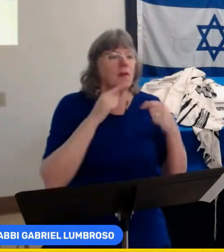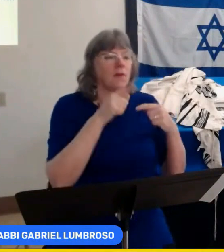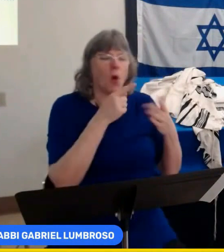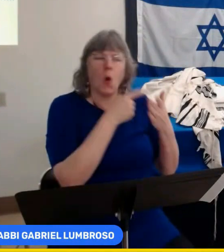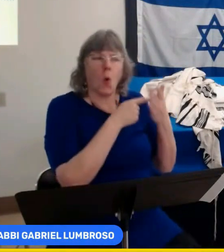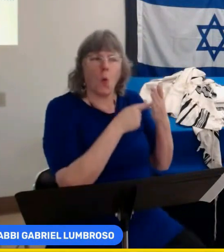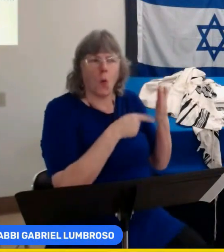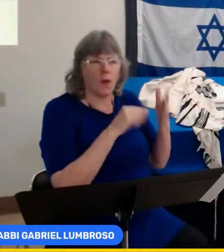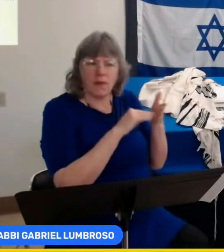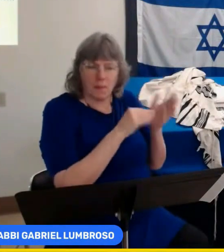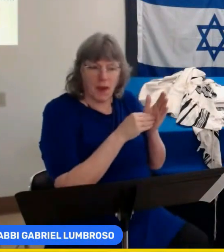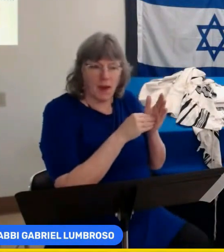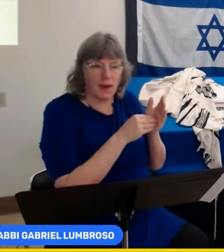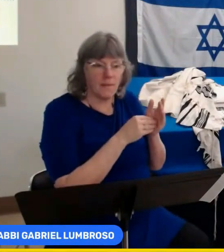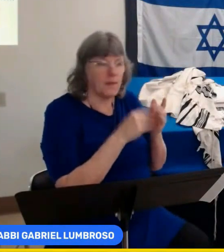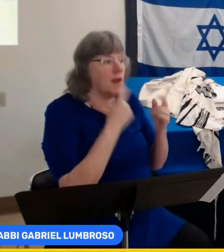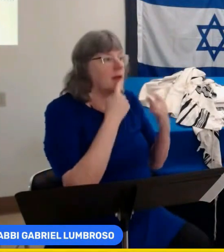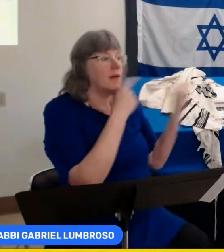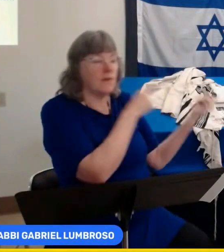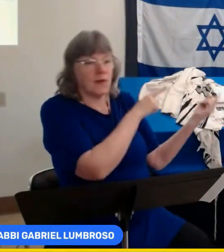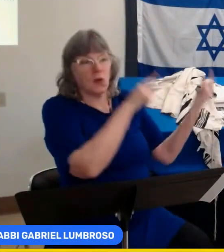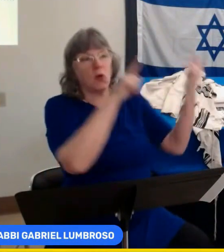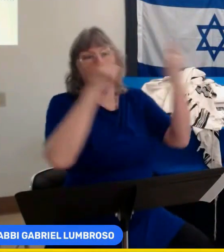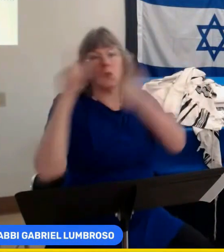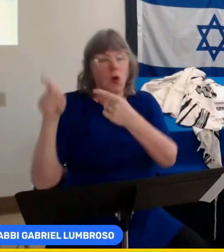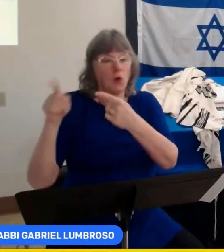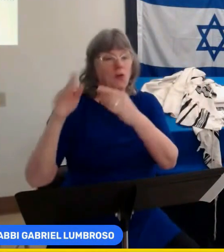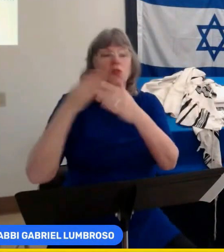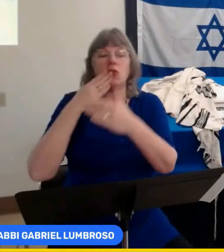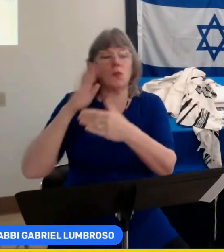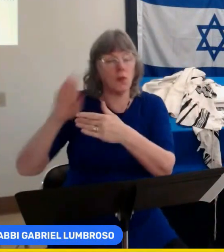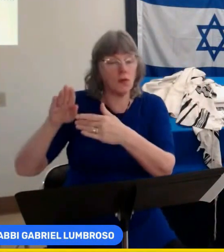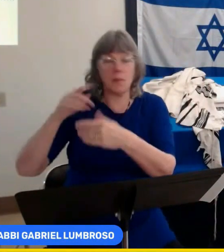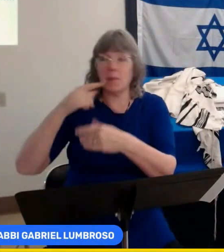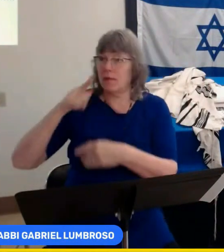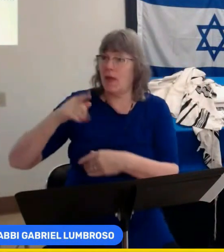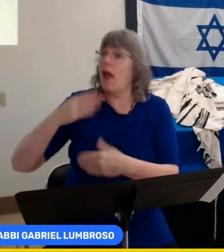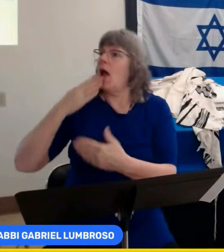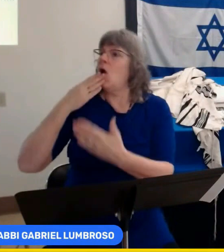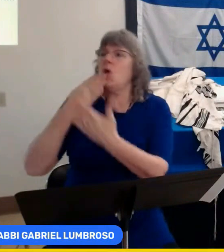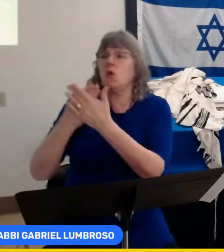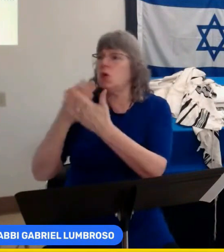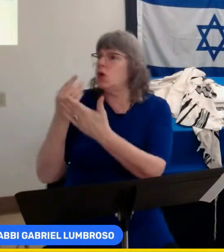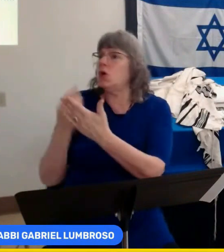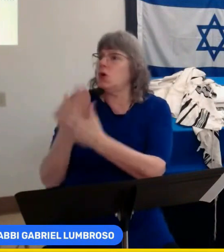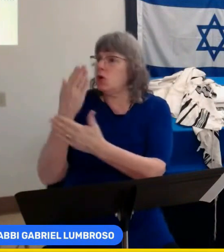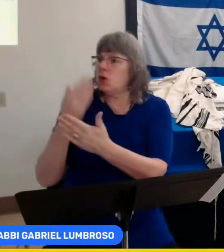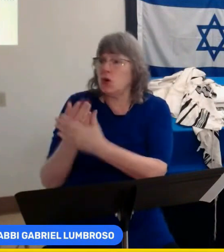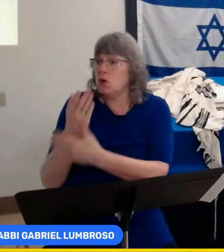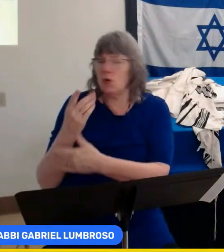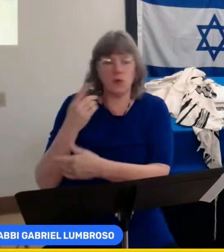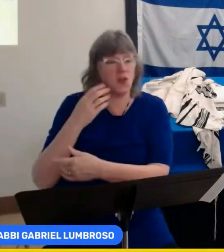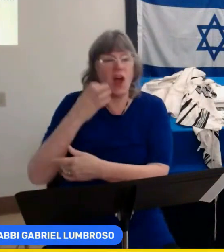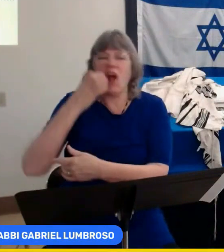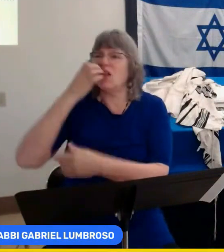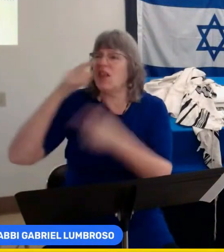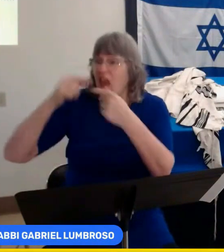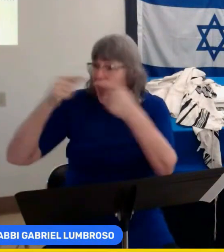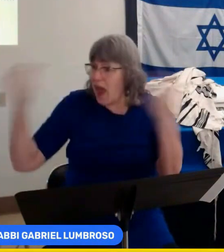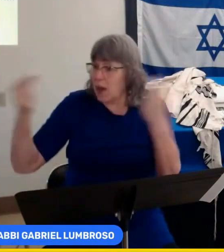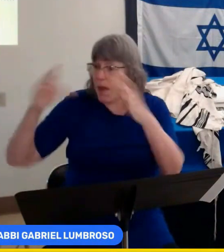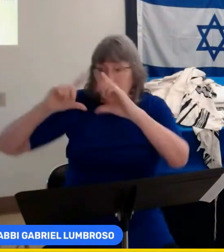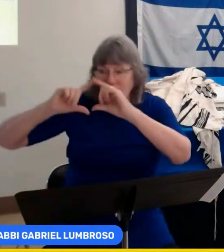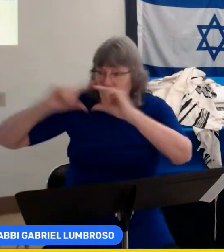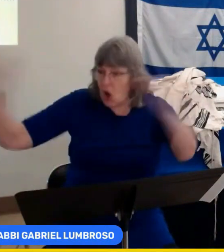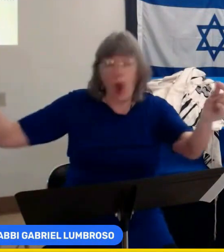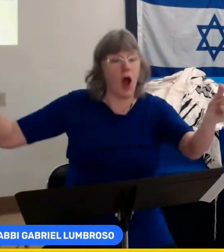to Jerusalem, "Hey, the enemy is gone. You know, you can go and get all the food you need. Your problems